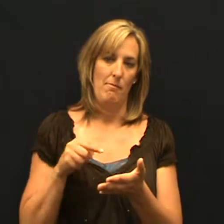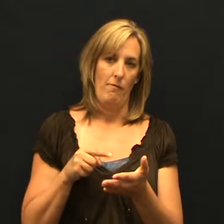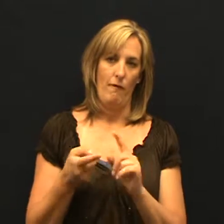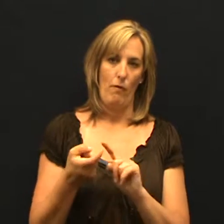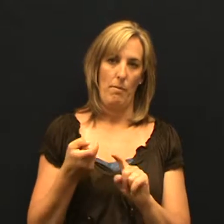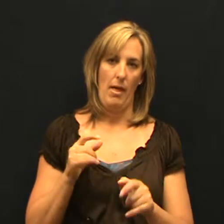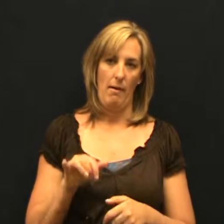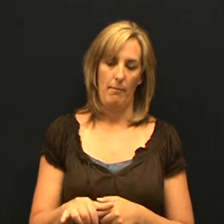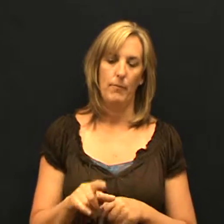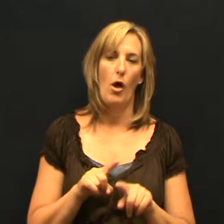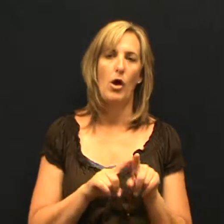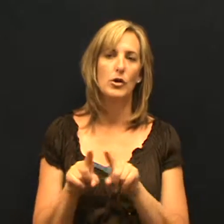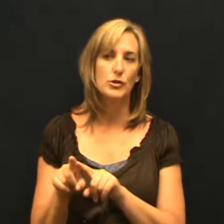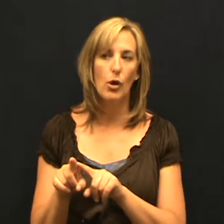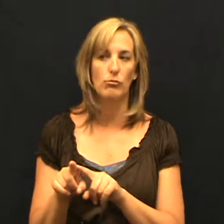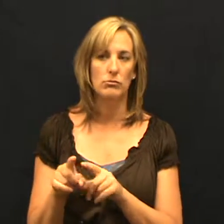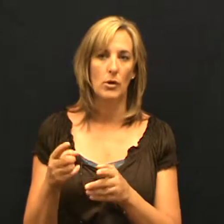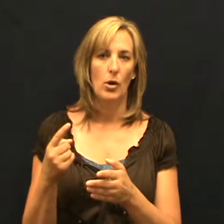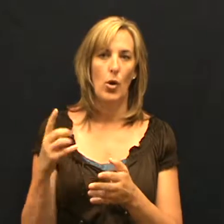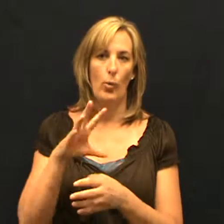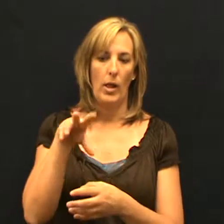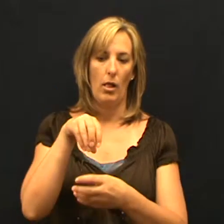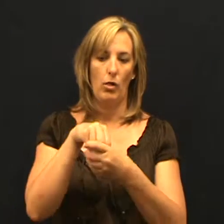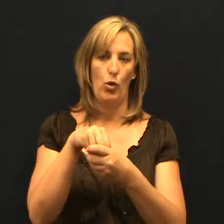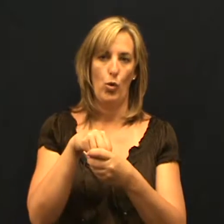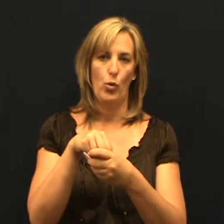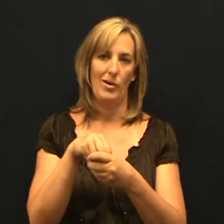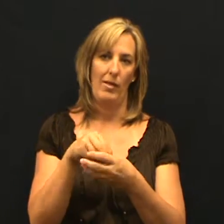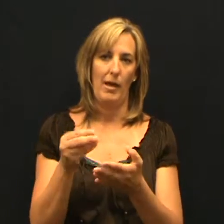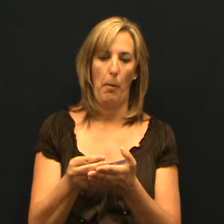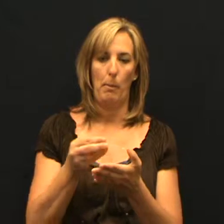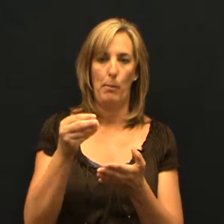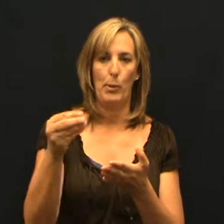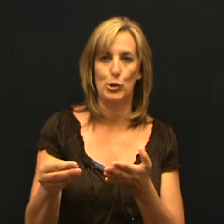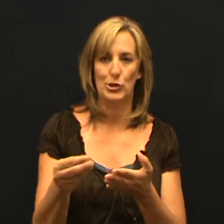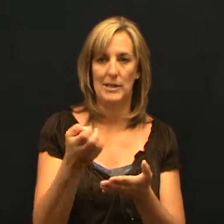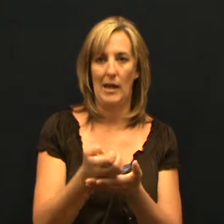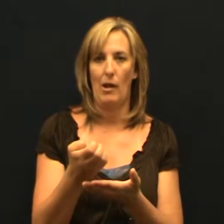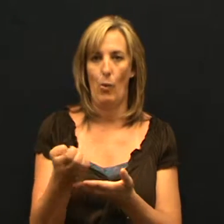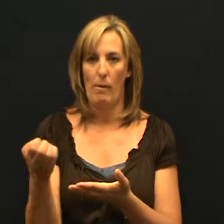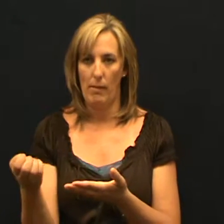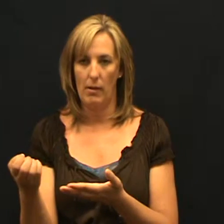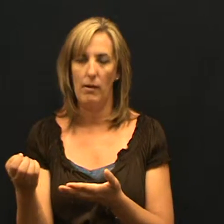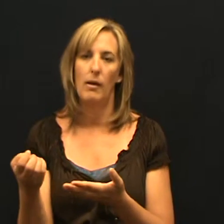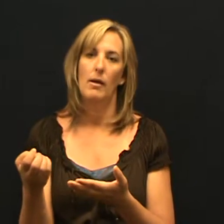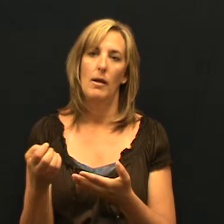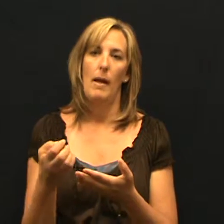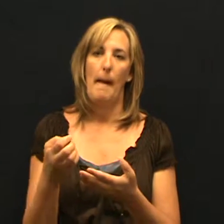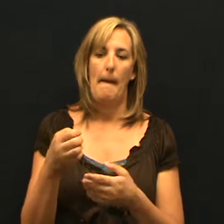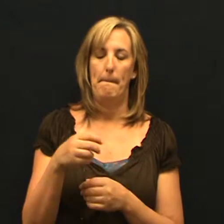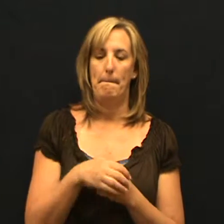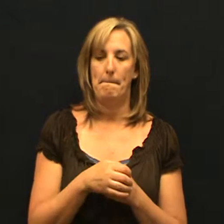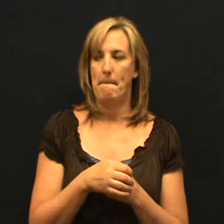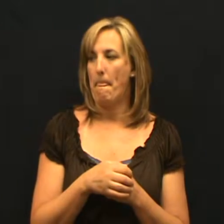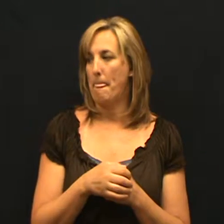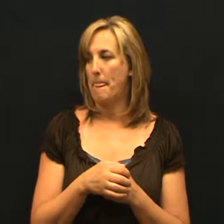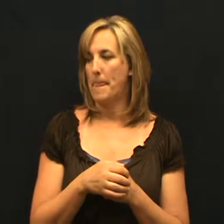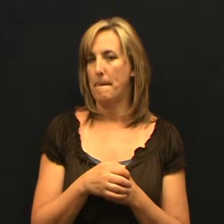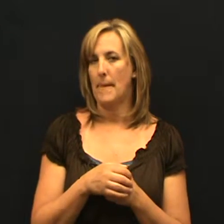and equipment, and that is more usual when we talk about investing activities. The cash provided by investing